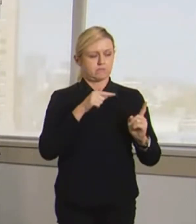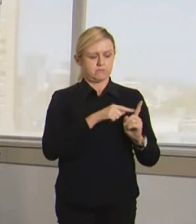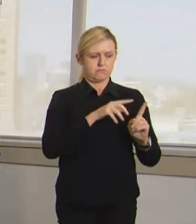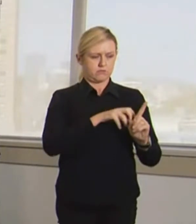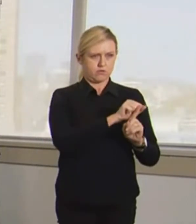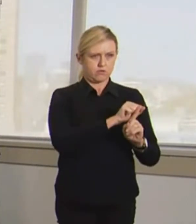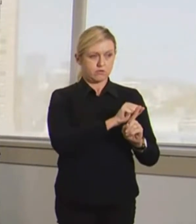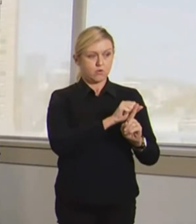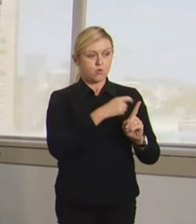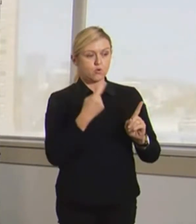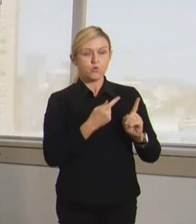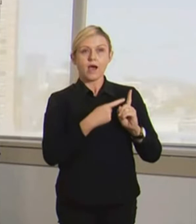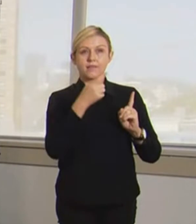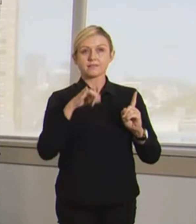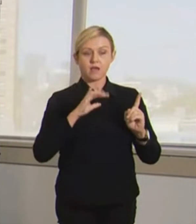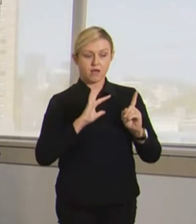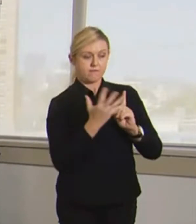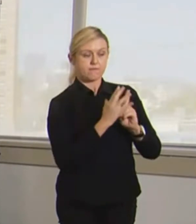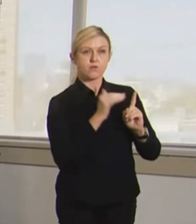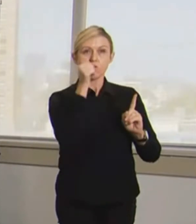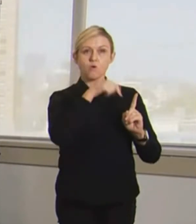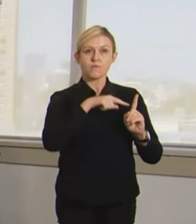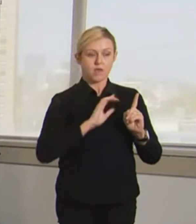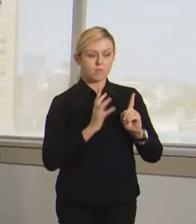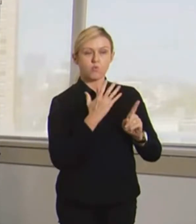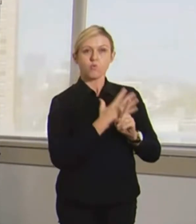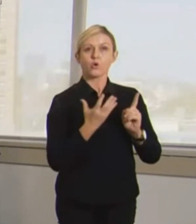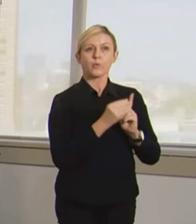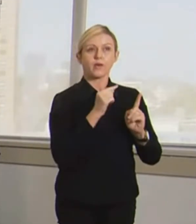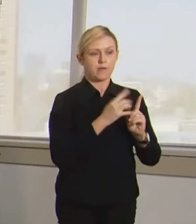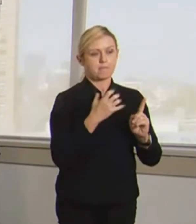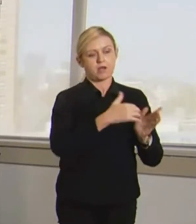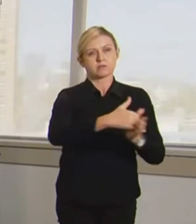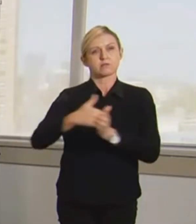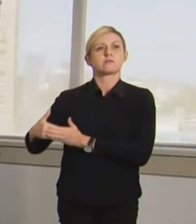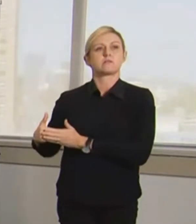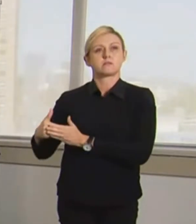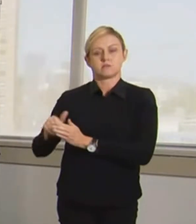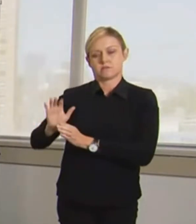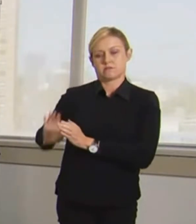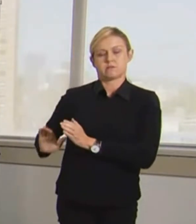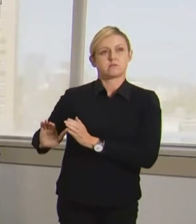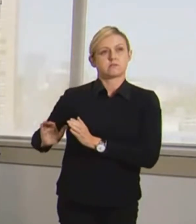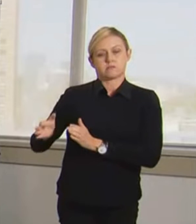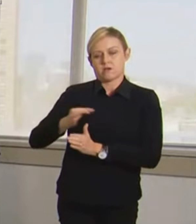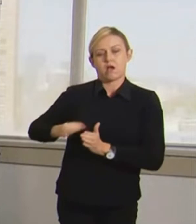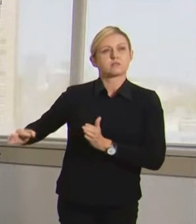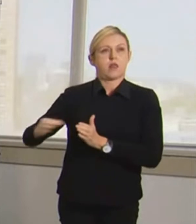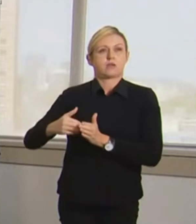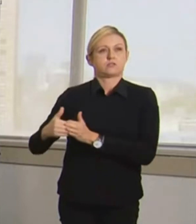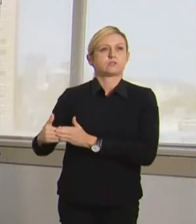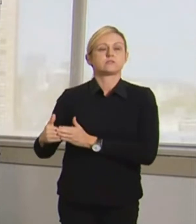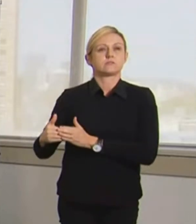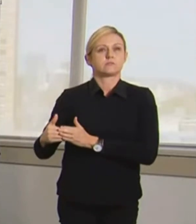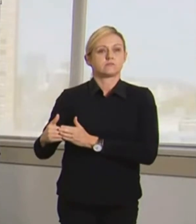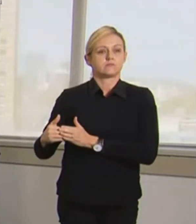were taken offline to facilitate the isolation requirements that we all are very aware of now.